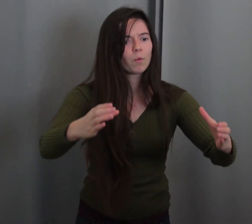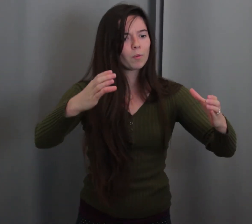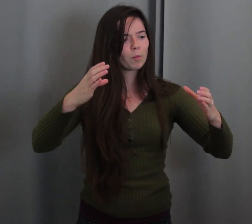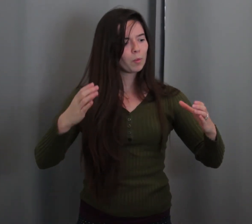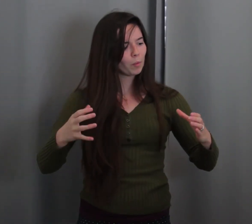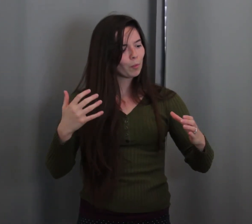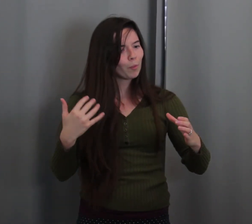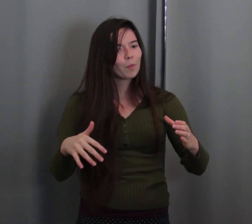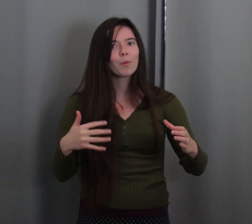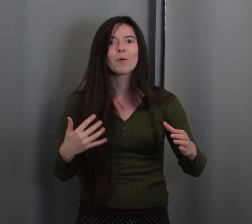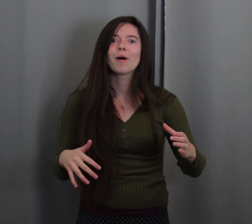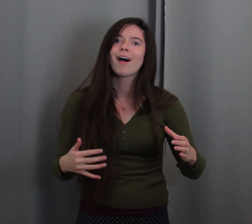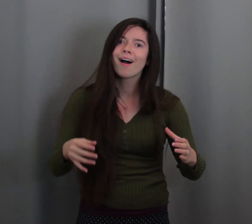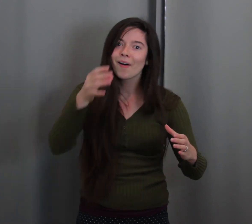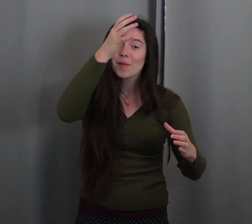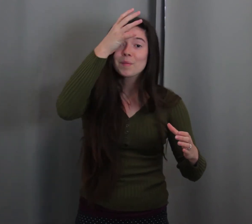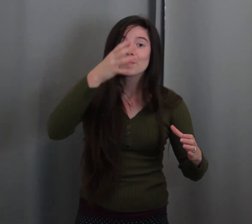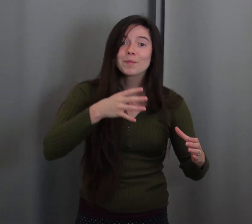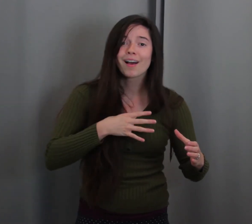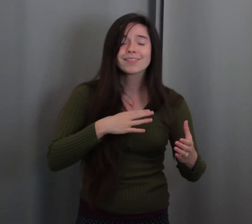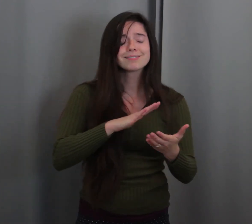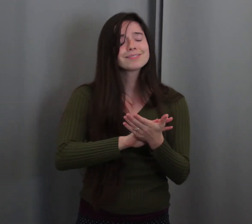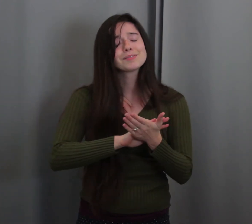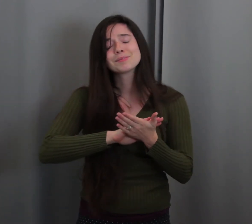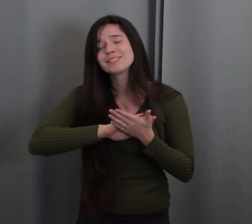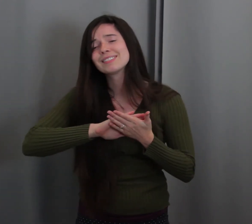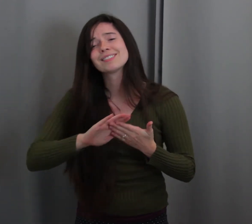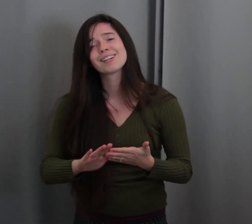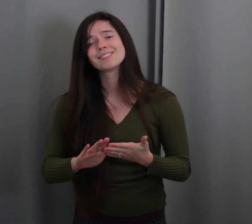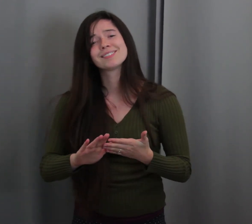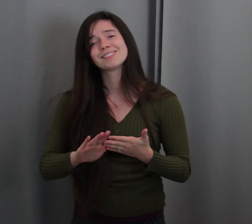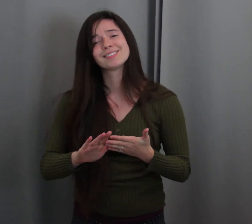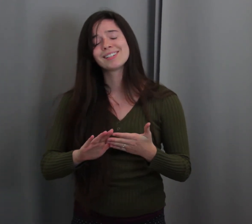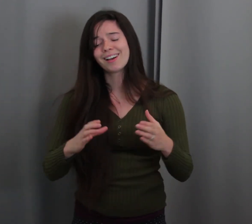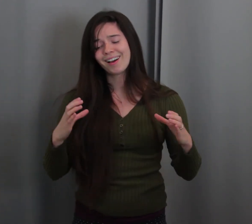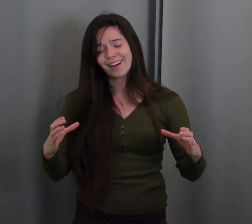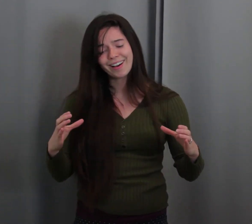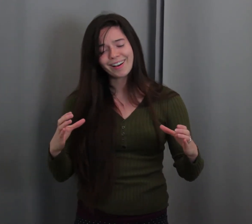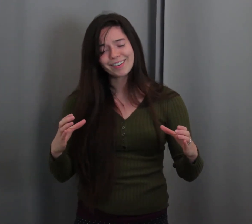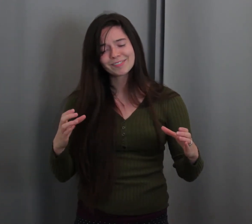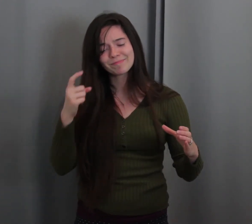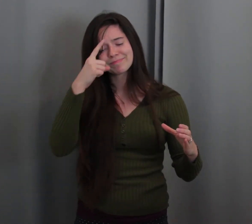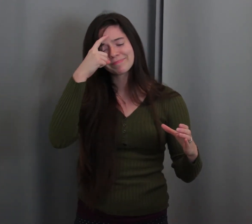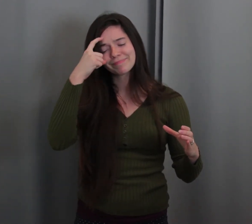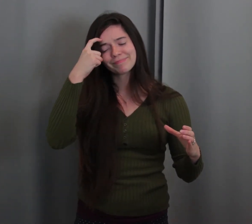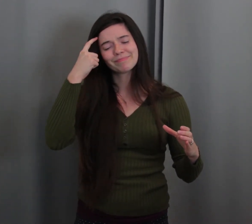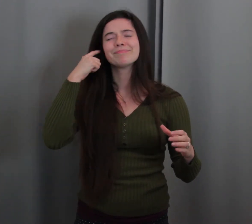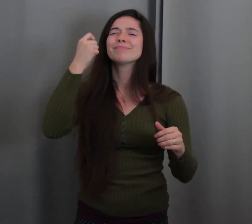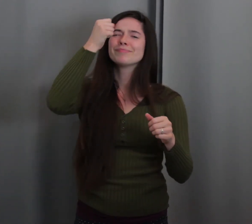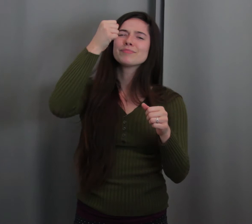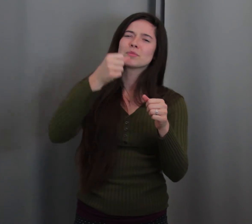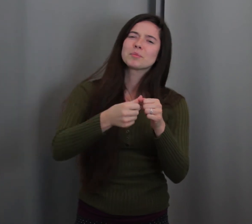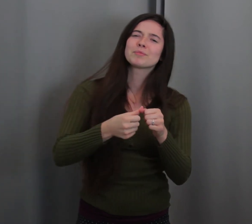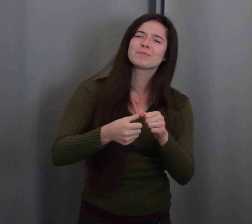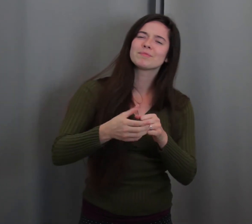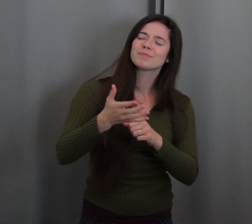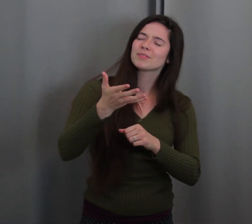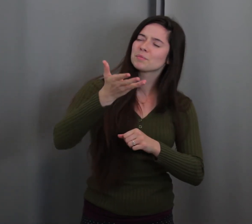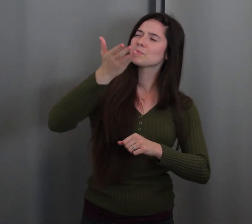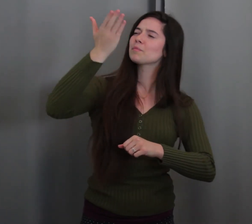of a comment our next door neighbor made after he left that first